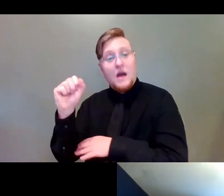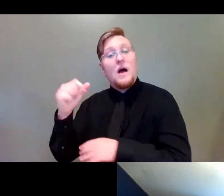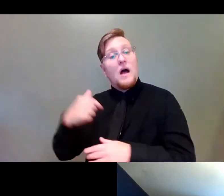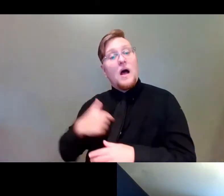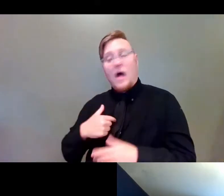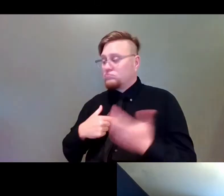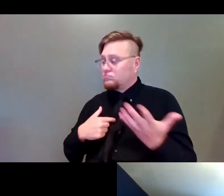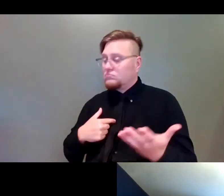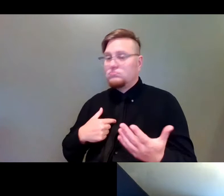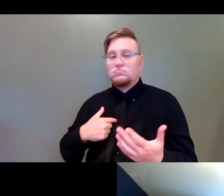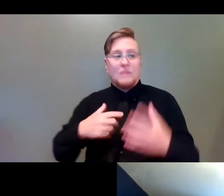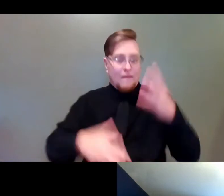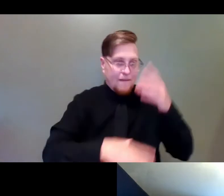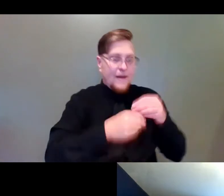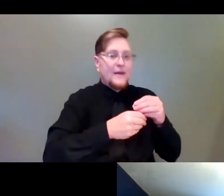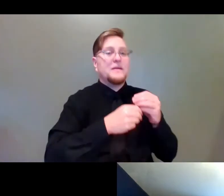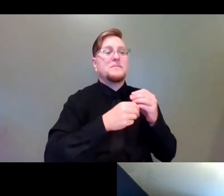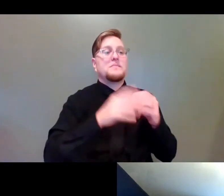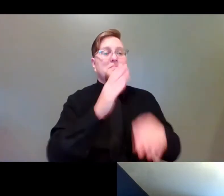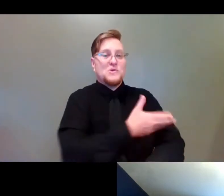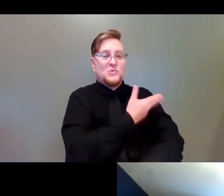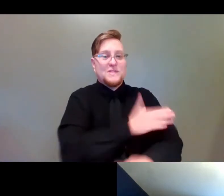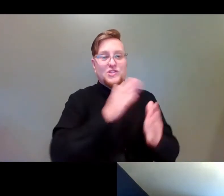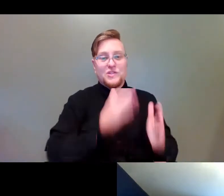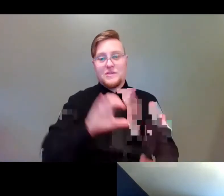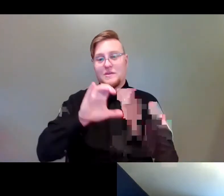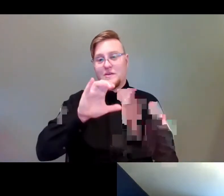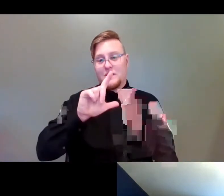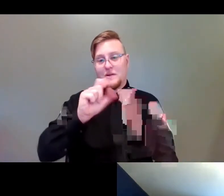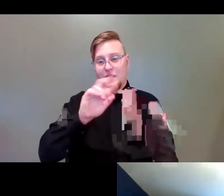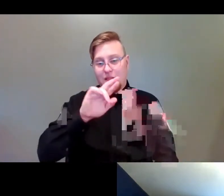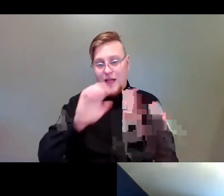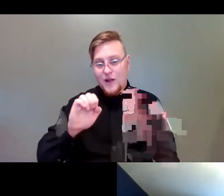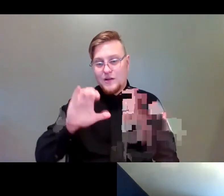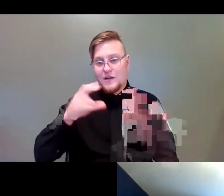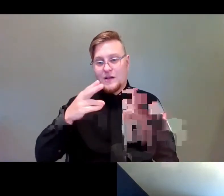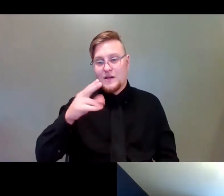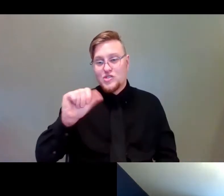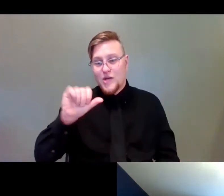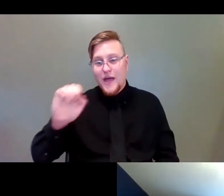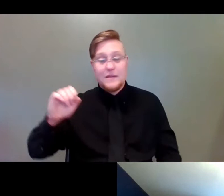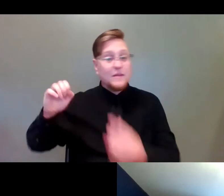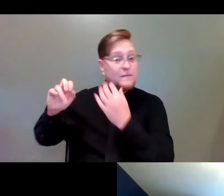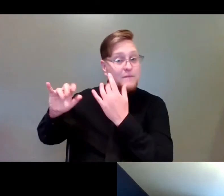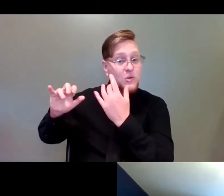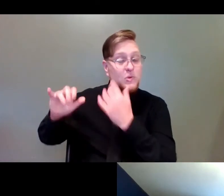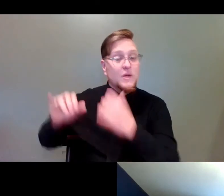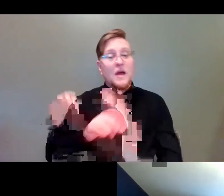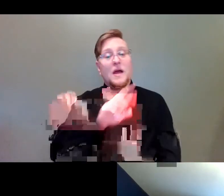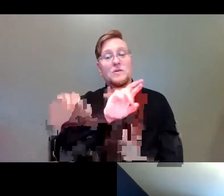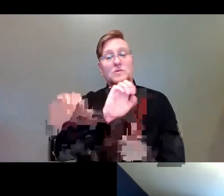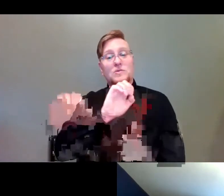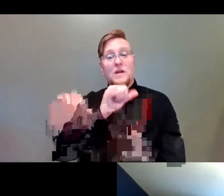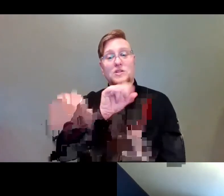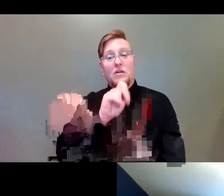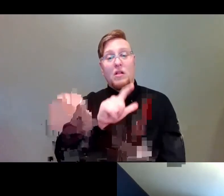the beautiful musician Claire Chase, who played flute, and the amazing musician Reginald Robinson, who played piano. And I didn't know